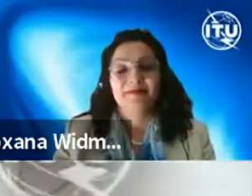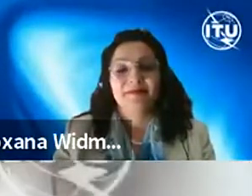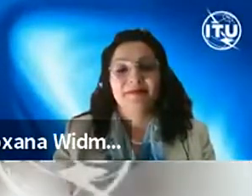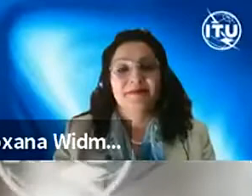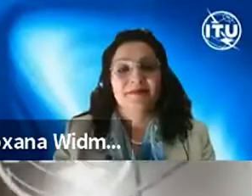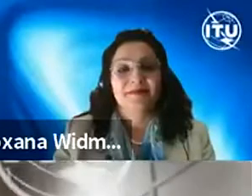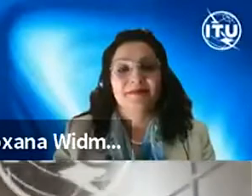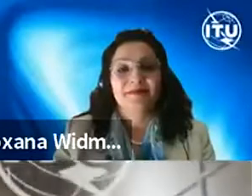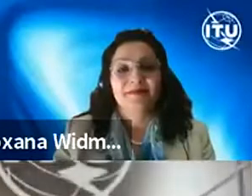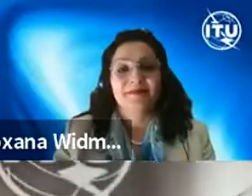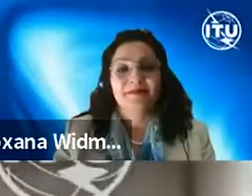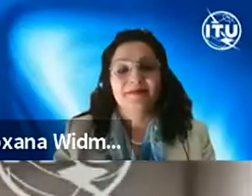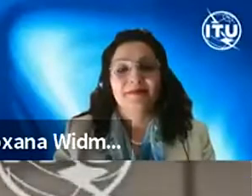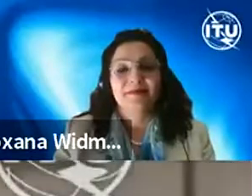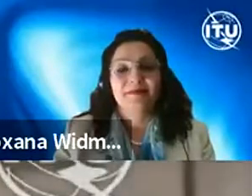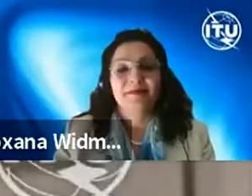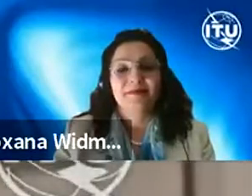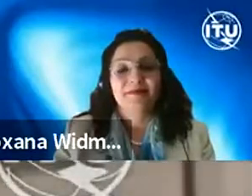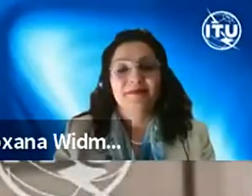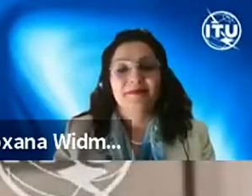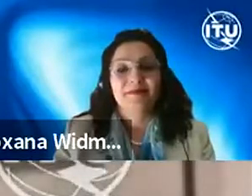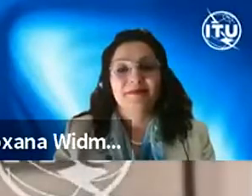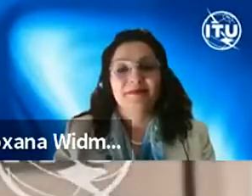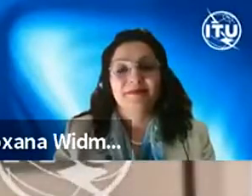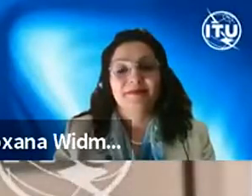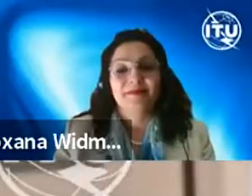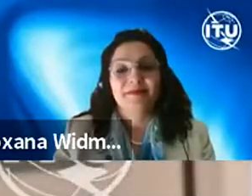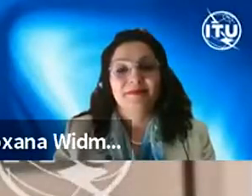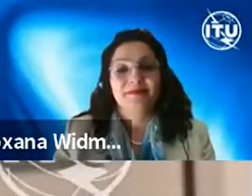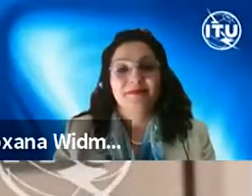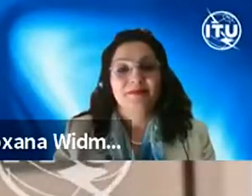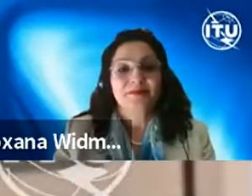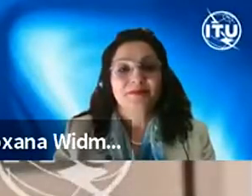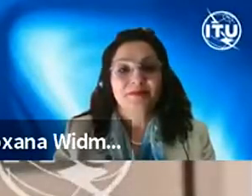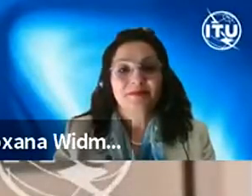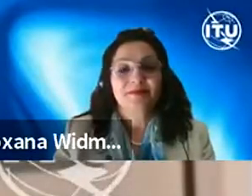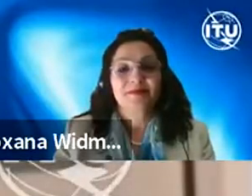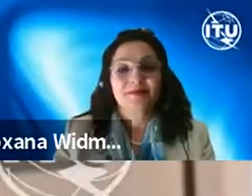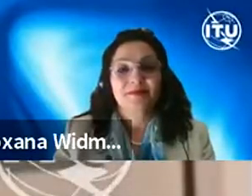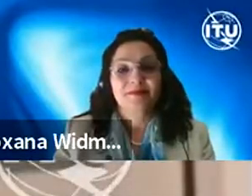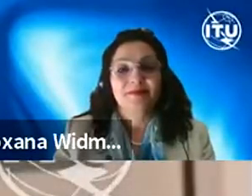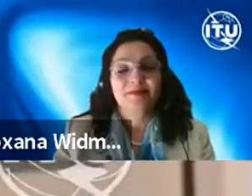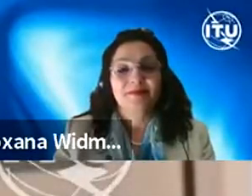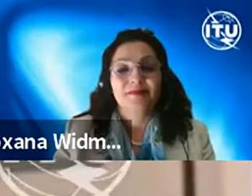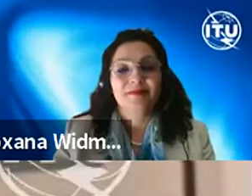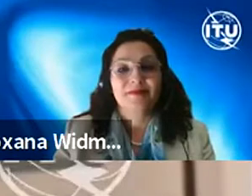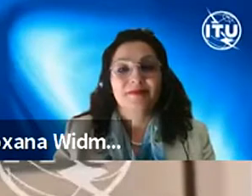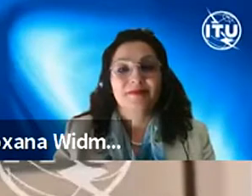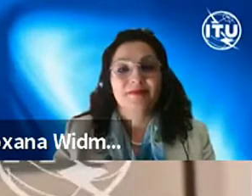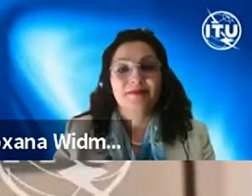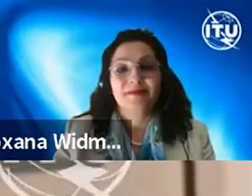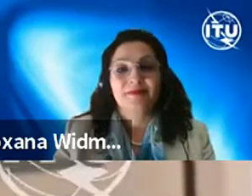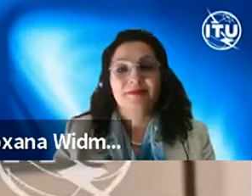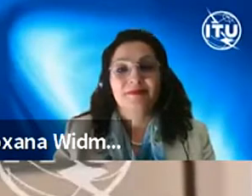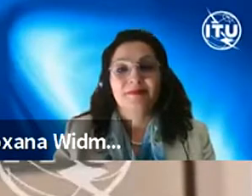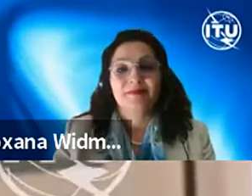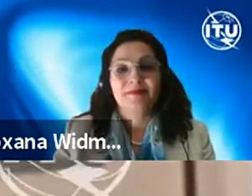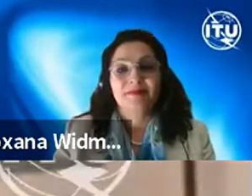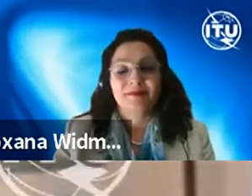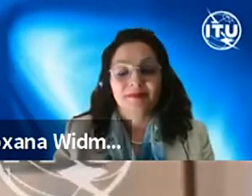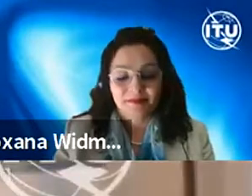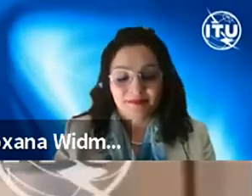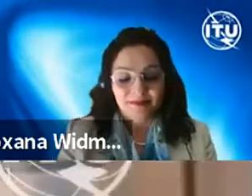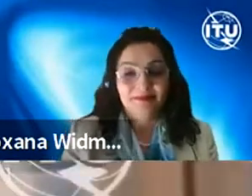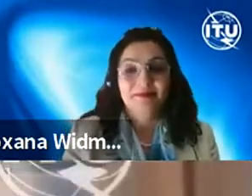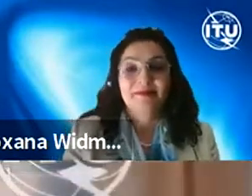building accessible and inclusive digital environments, all users can adapt technology to their specific abilities and needs. For